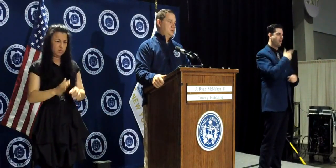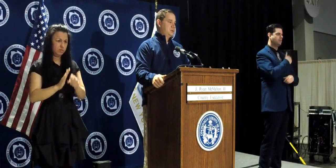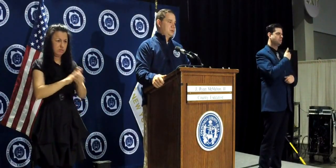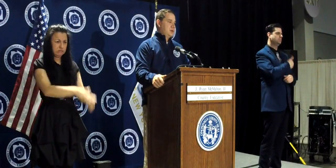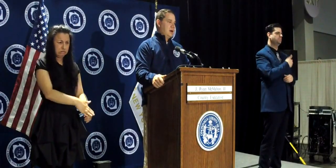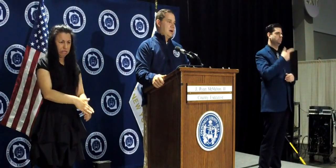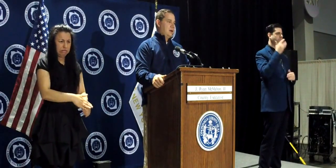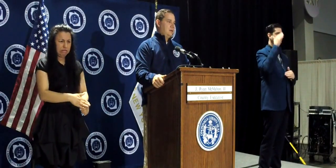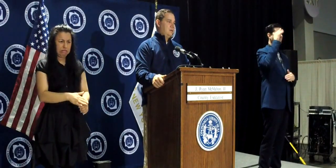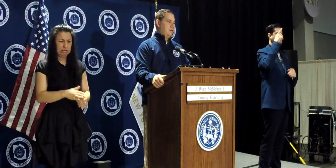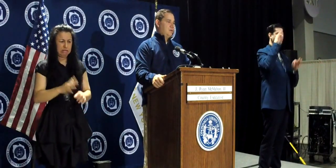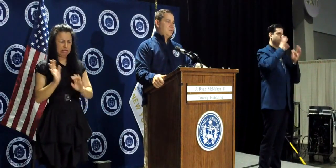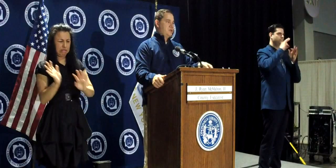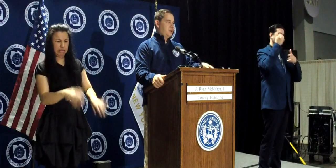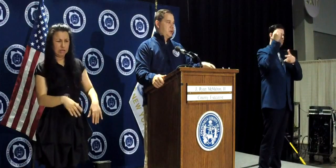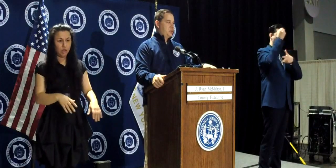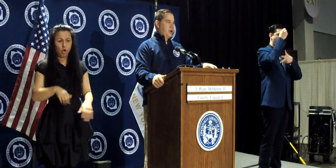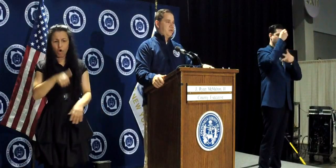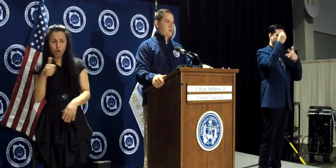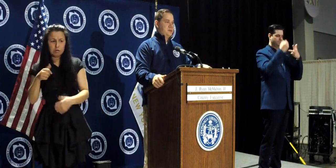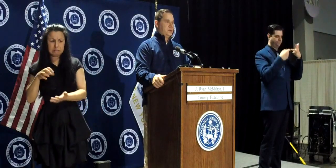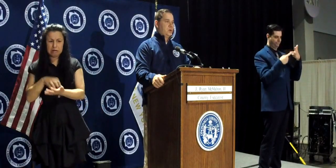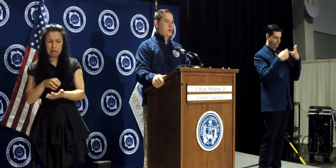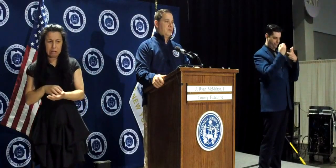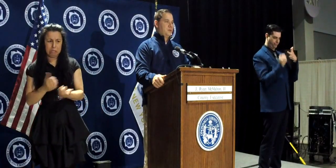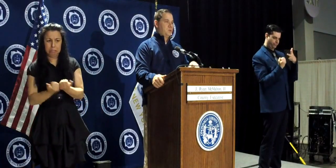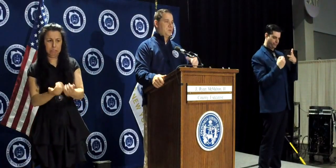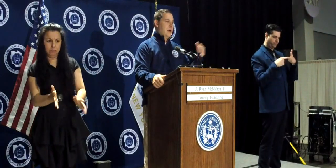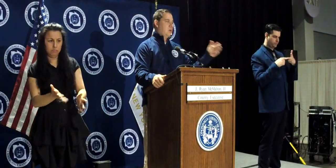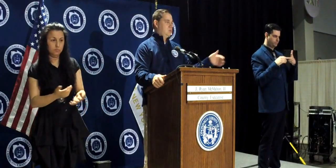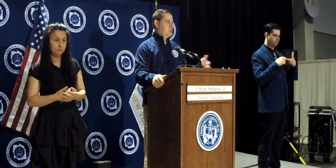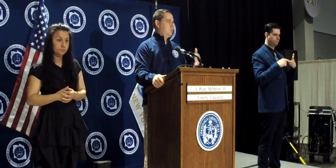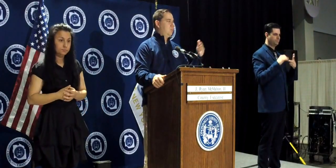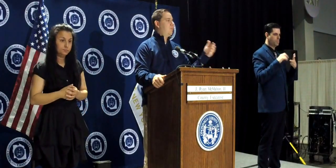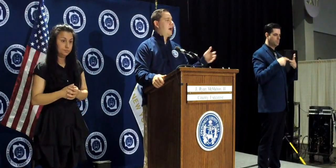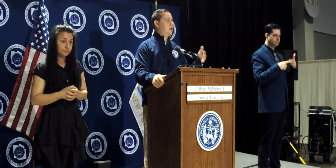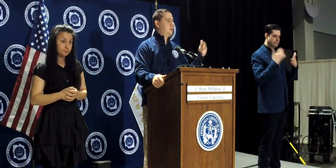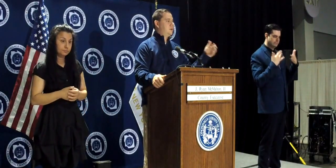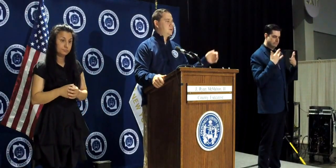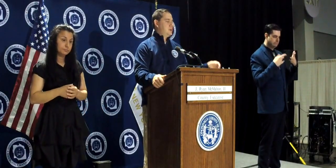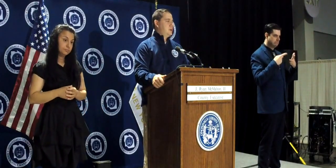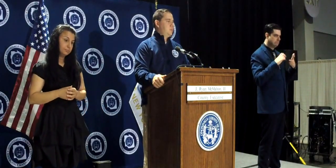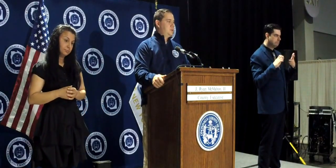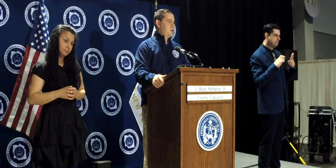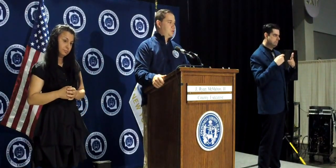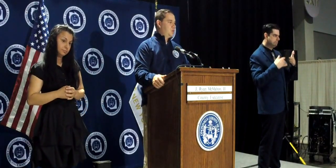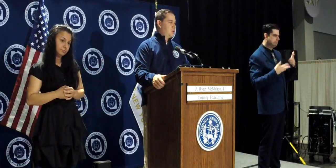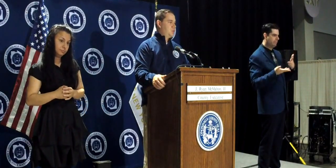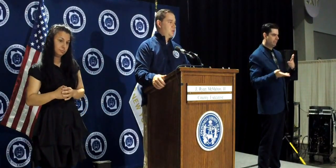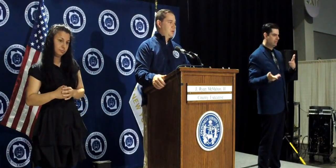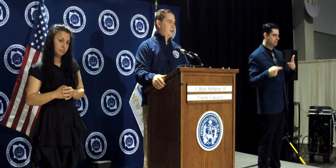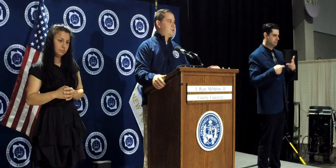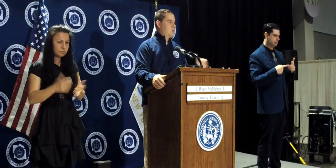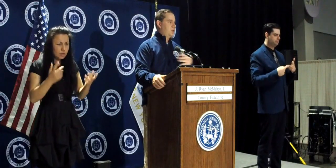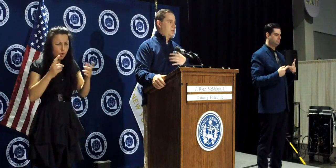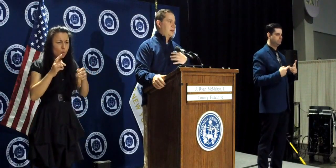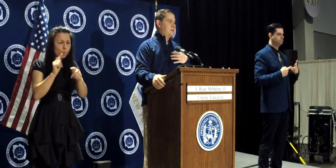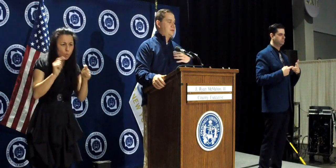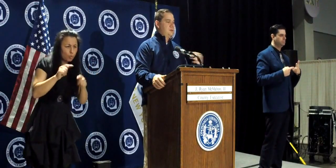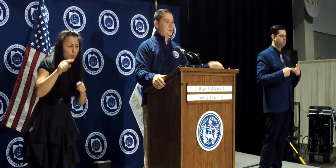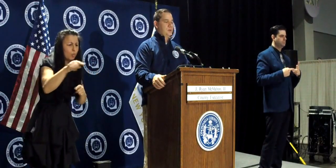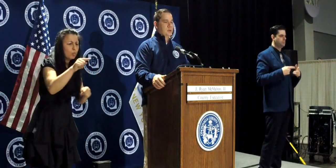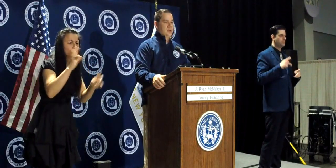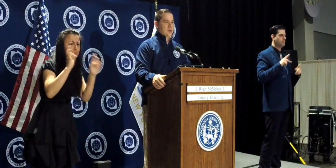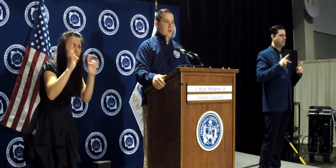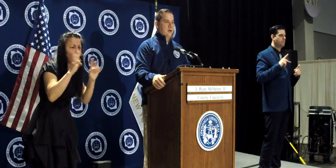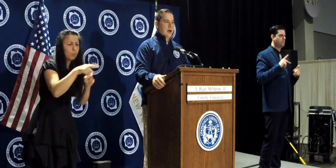expectation from these larger governments that local governments will be out buying these materials for their community. That's what we were elected